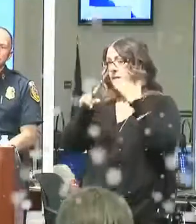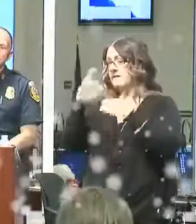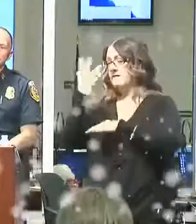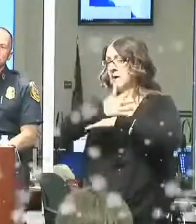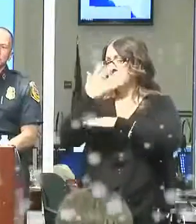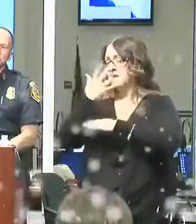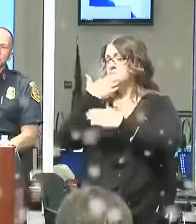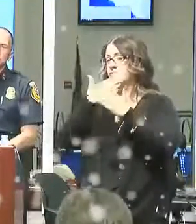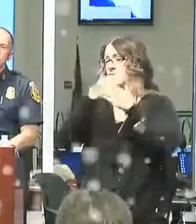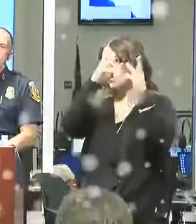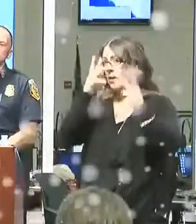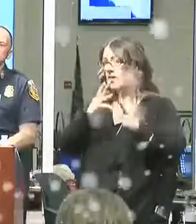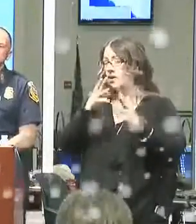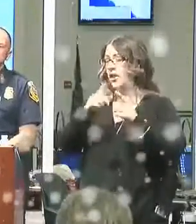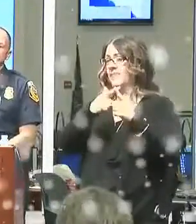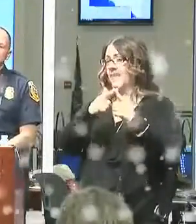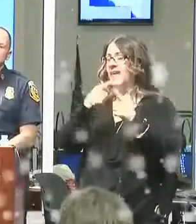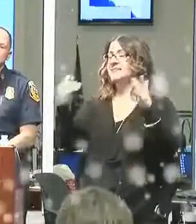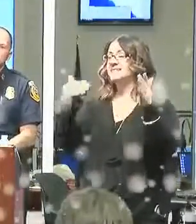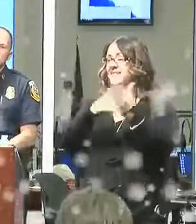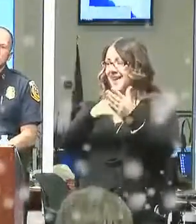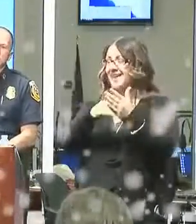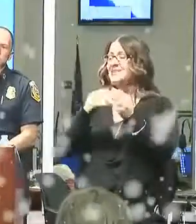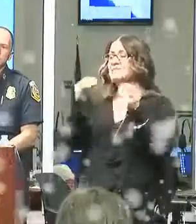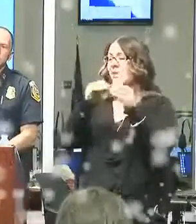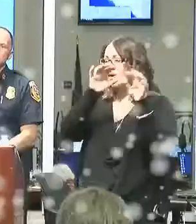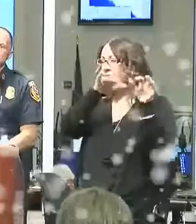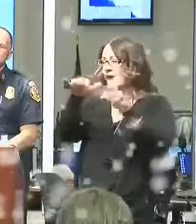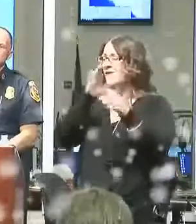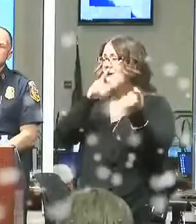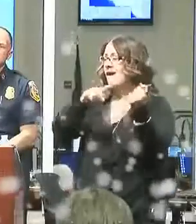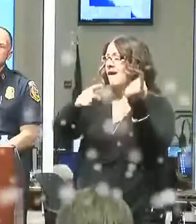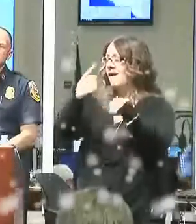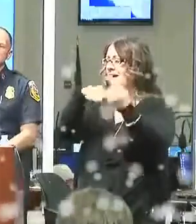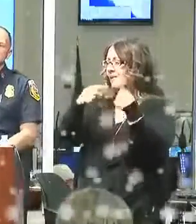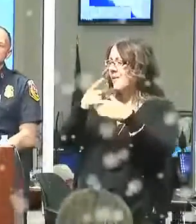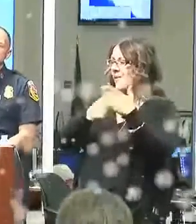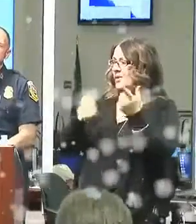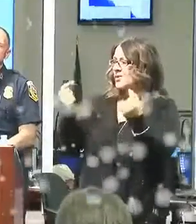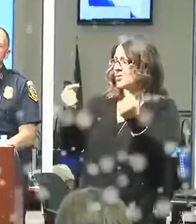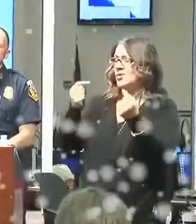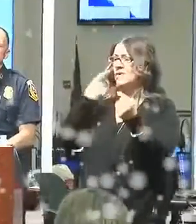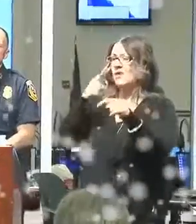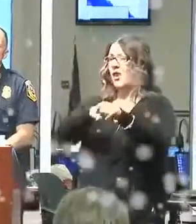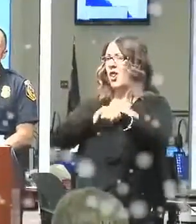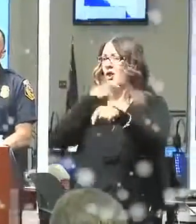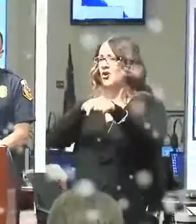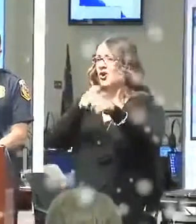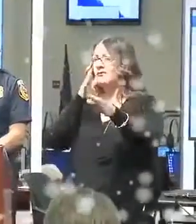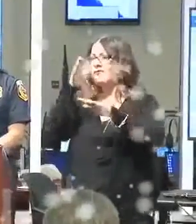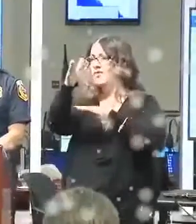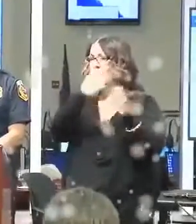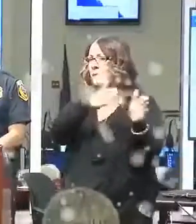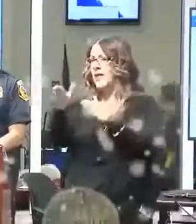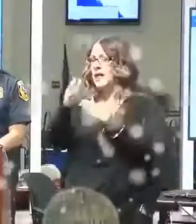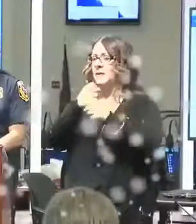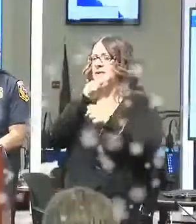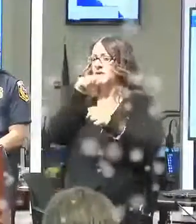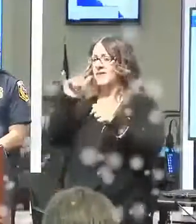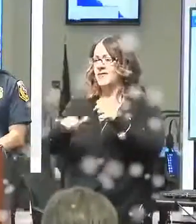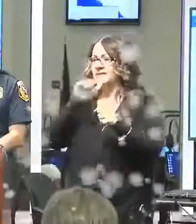8 days where precipitation is forecast. Yes. What kind of long-term plans do we have in terms of making sure that we're not all back here in 10 days?